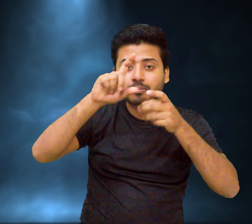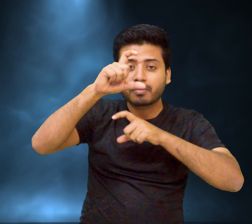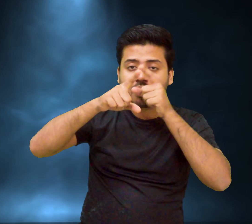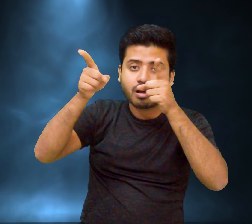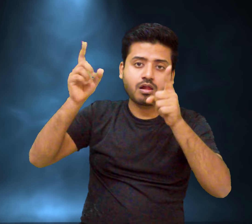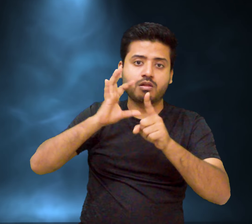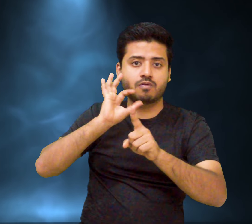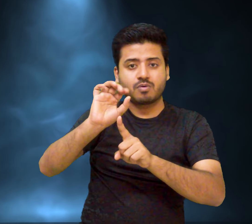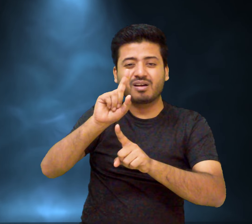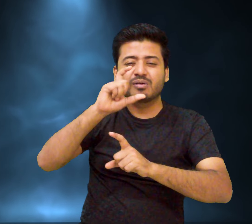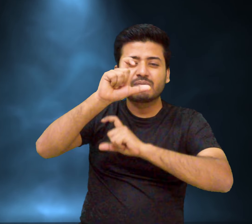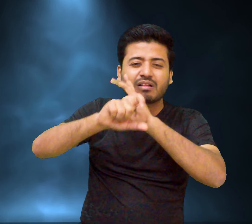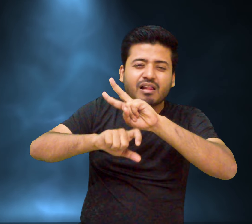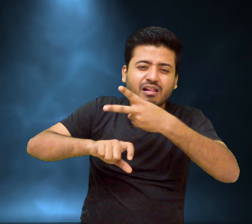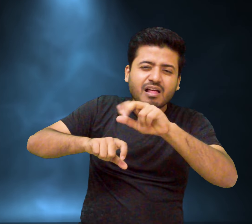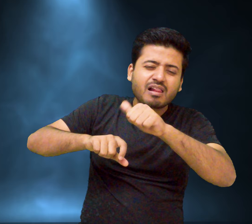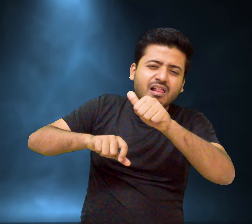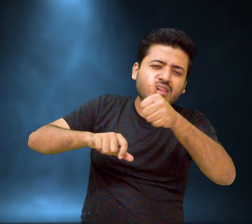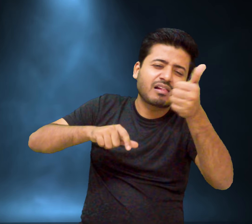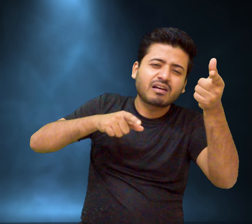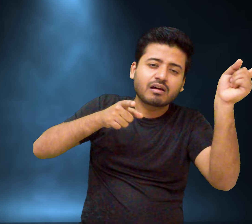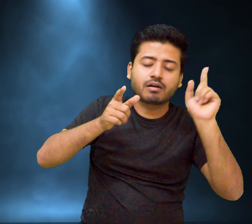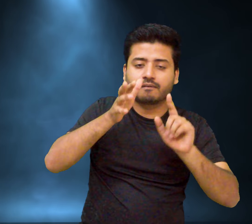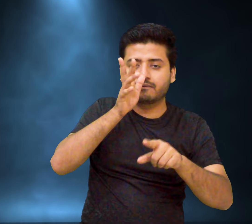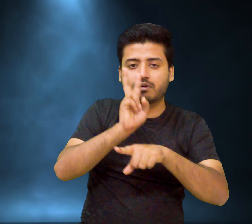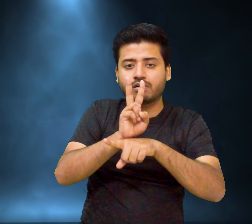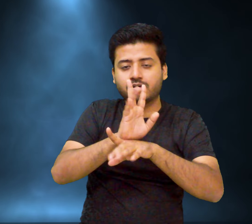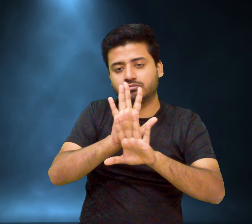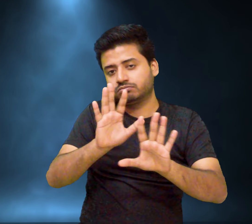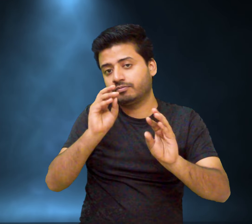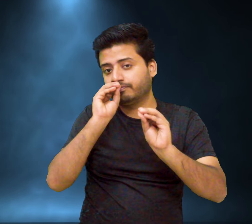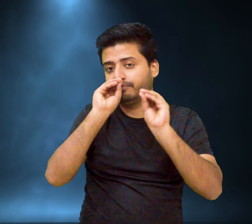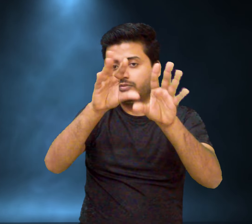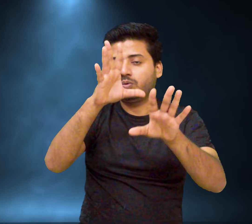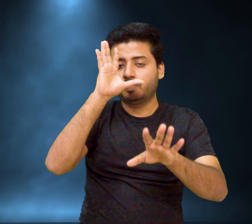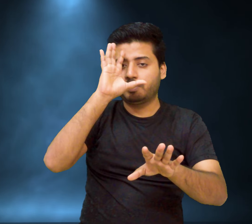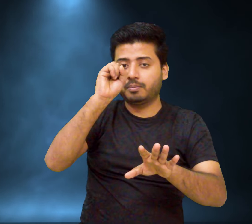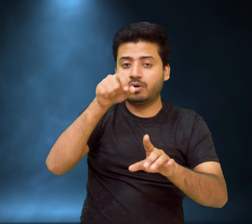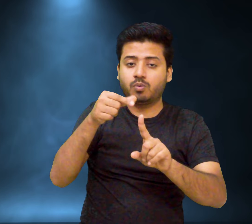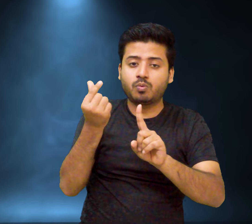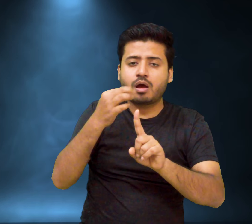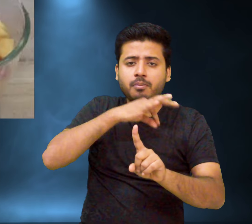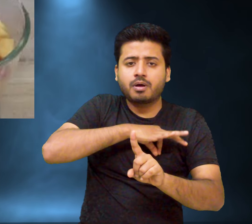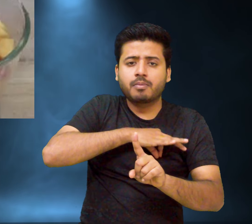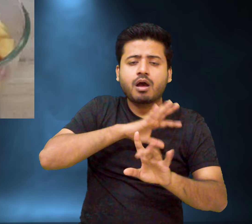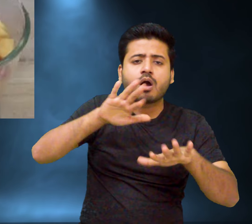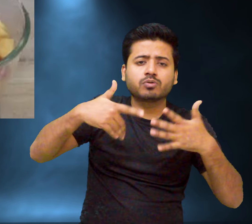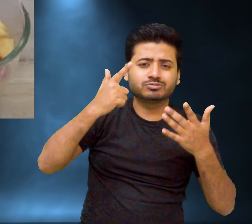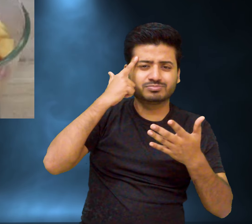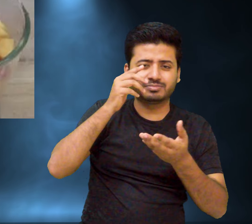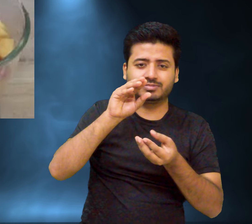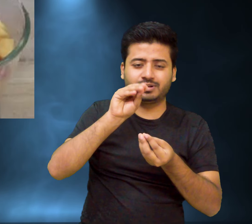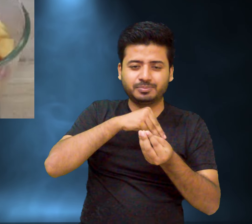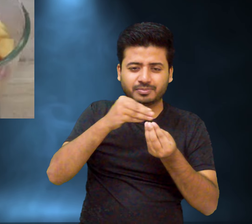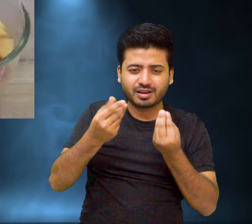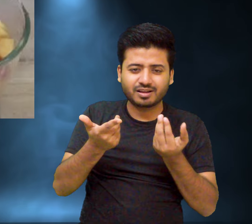Enhances curcumin. Piperine significantly improves the absorption of curcumin, the active compound in turmeric, making it